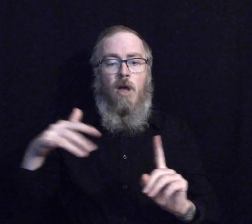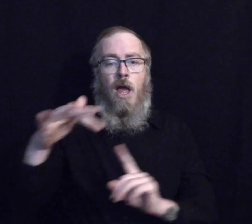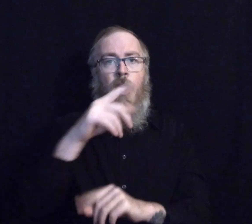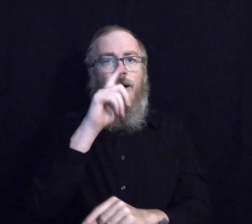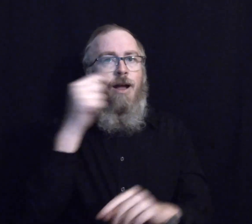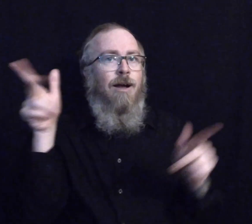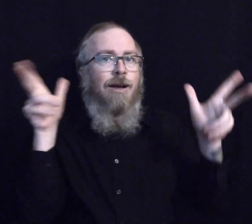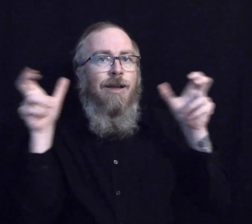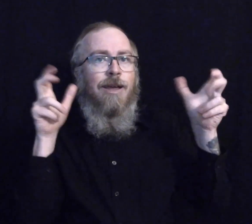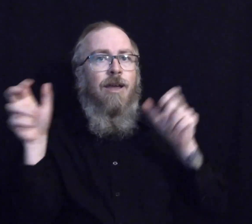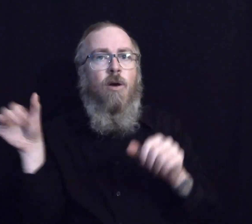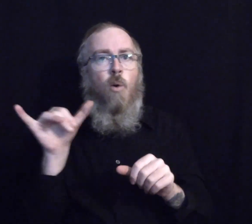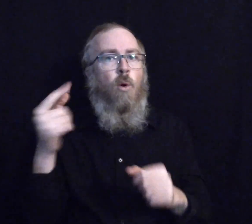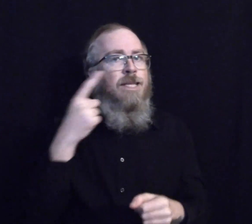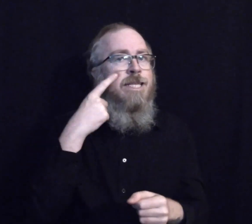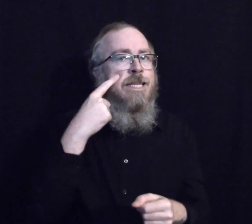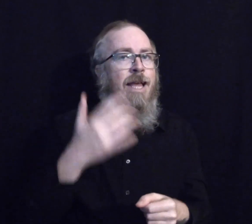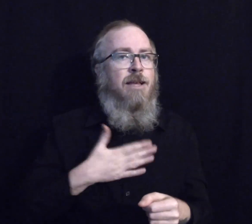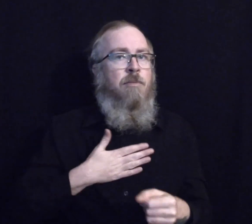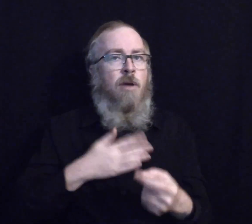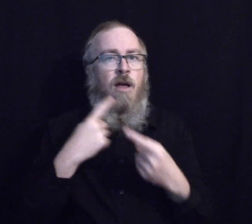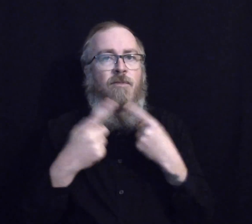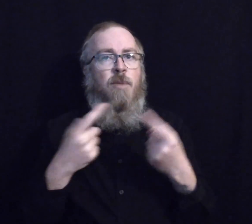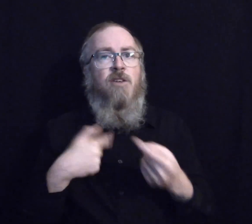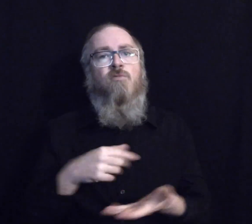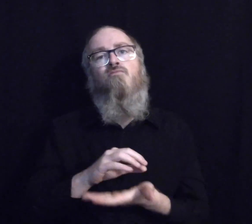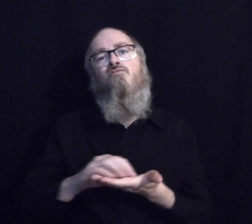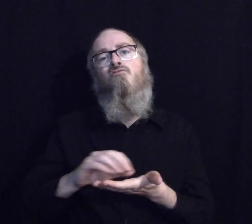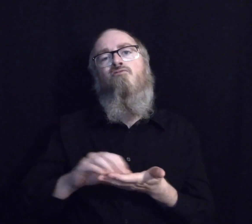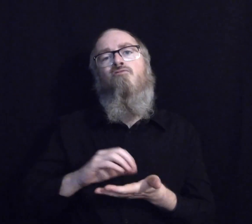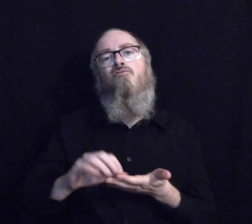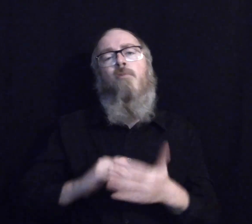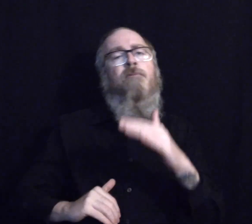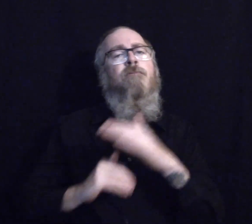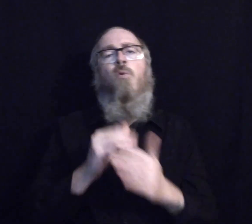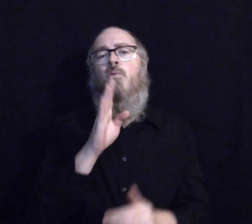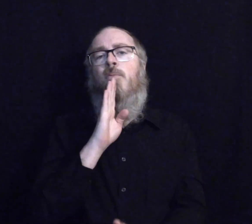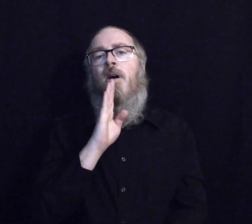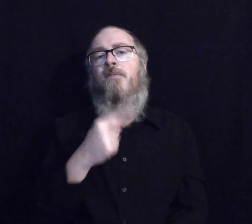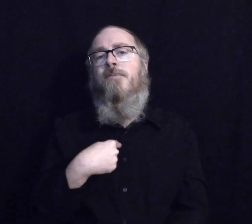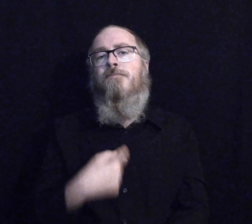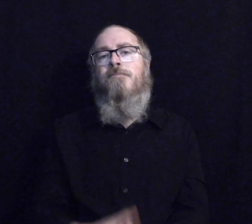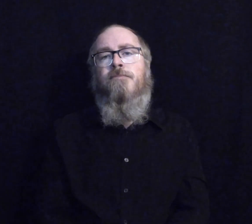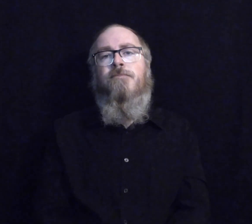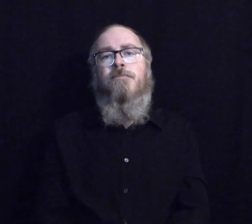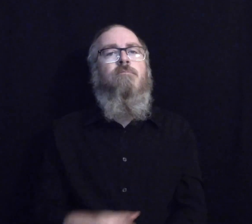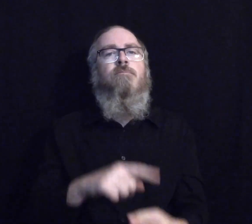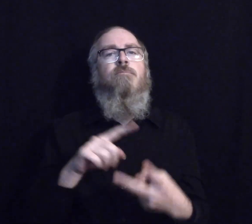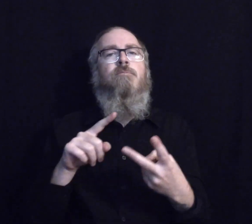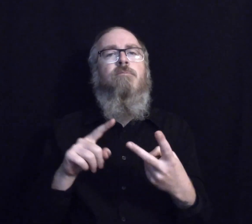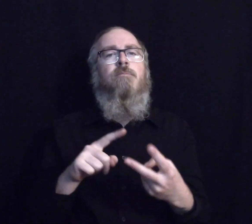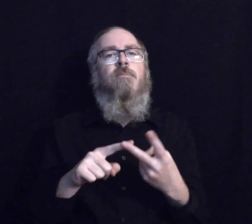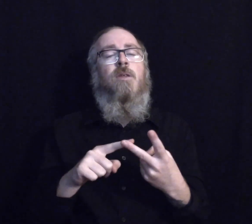receiving information. You can be reading your Braille in public and no one is aware of what the information is that you're taking